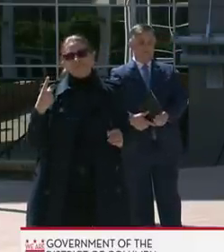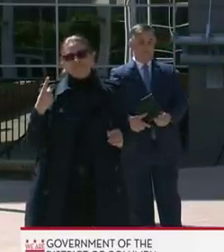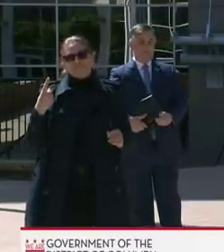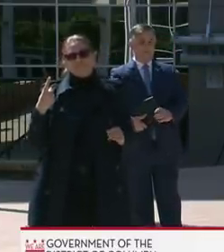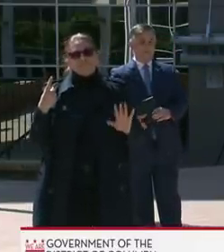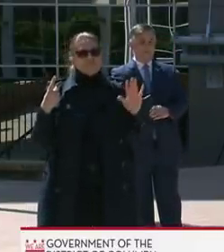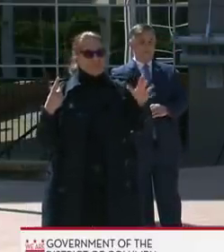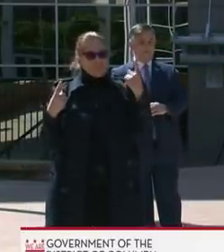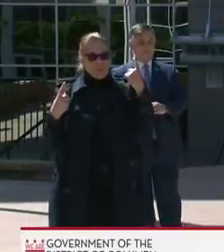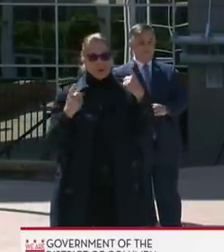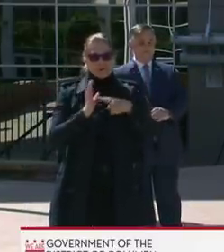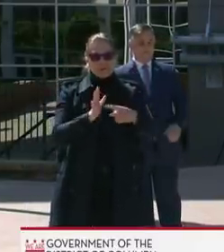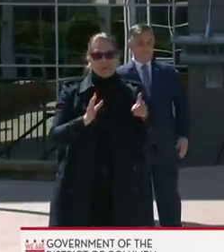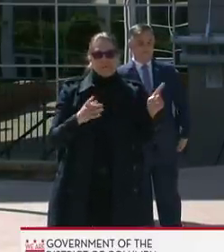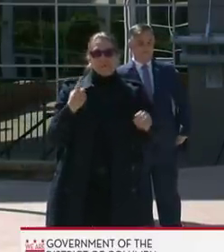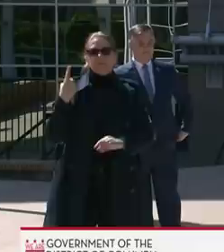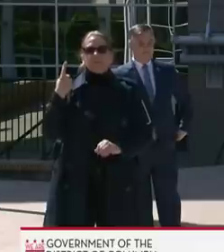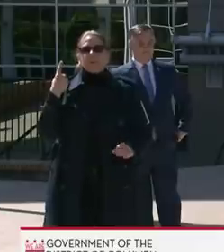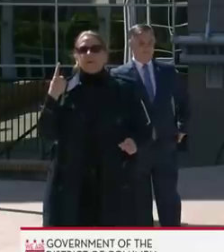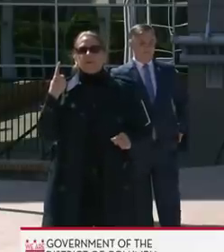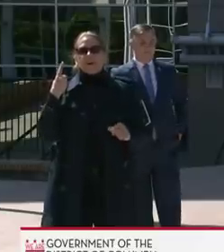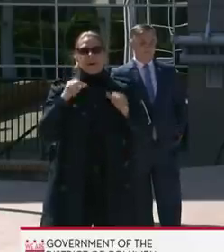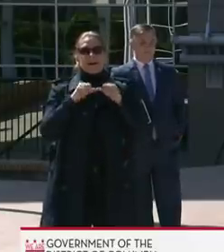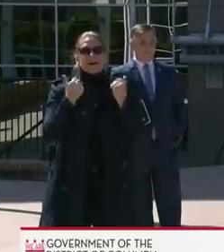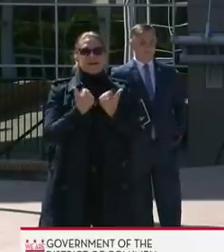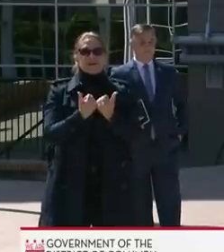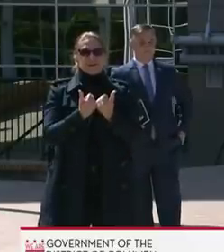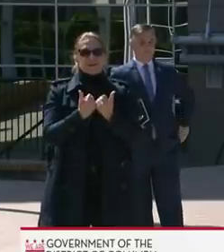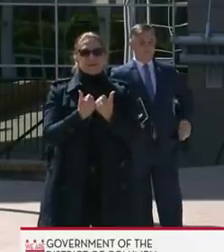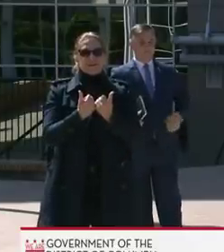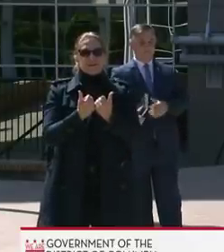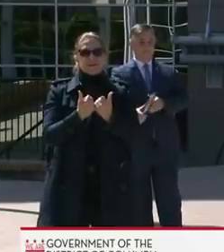of one of our agencies that I think is $600 million.